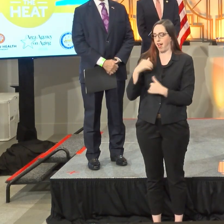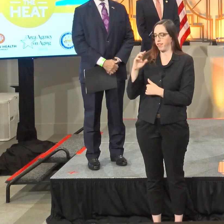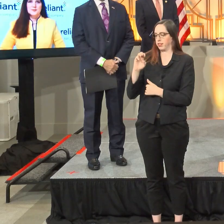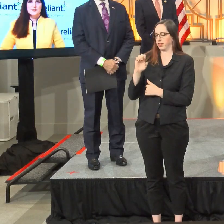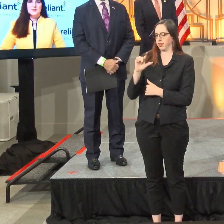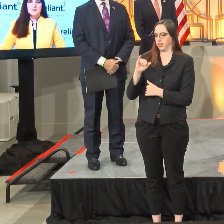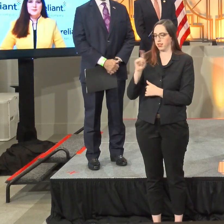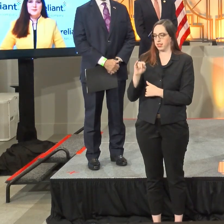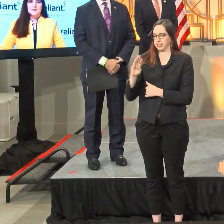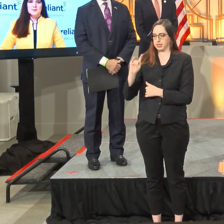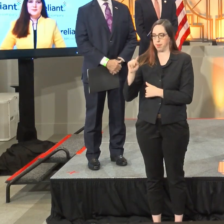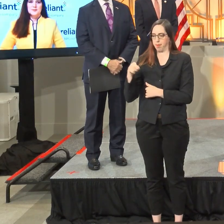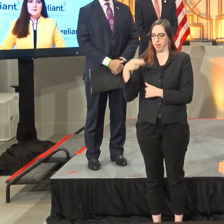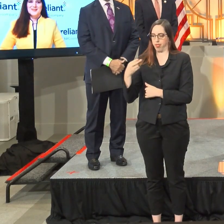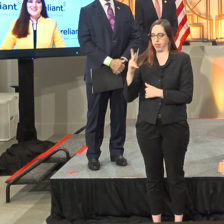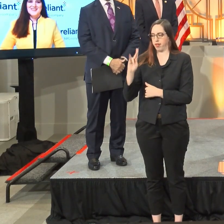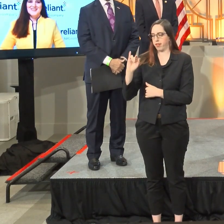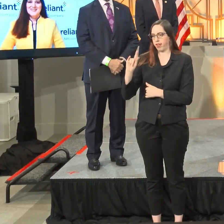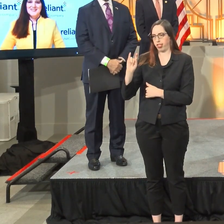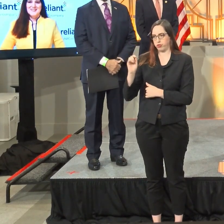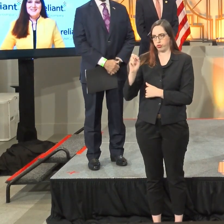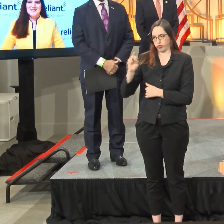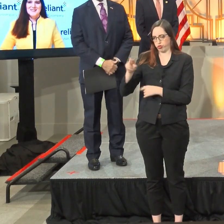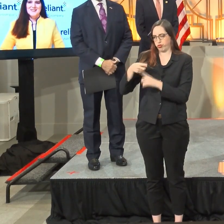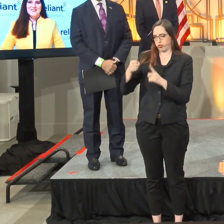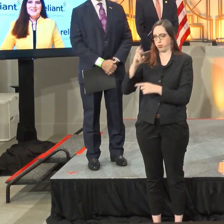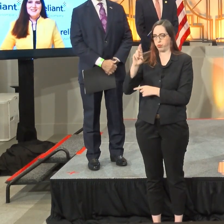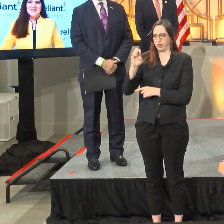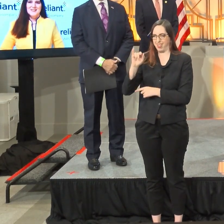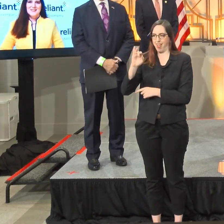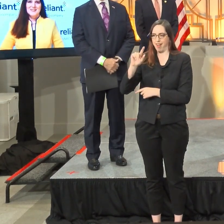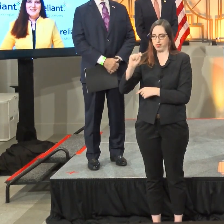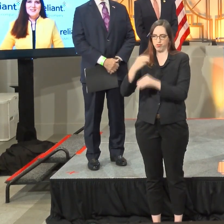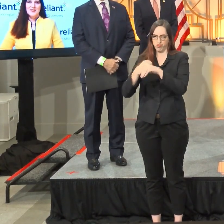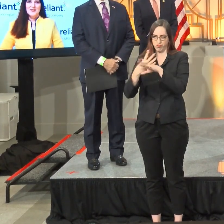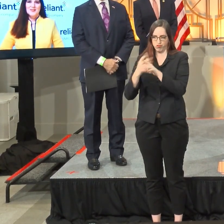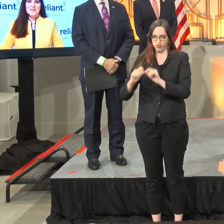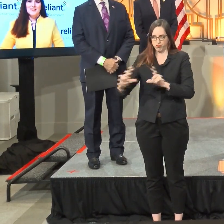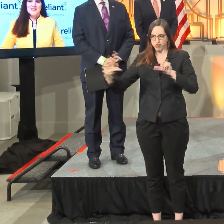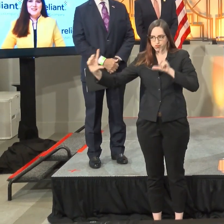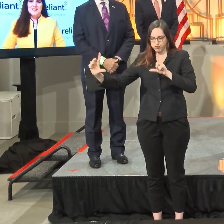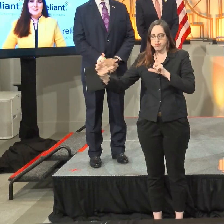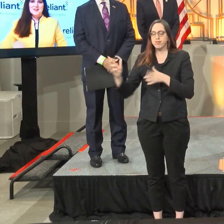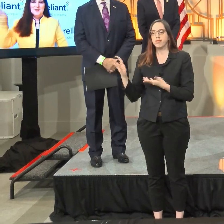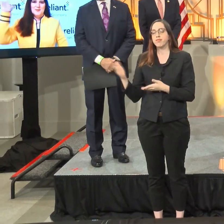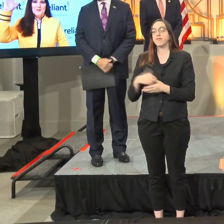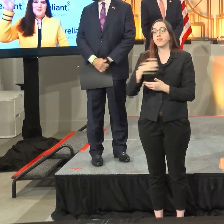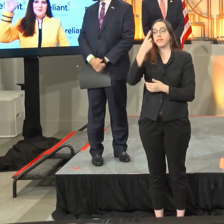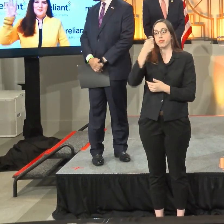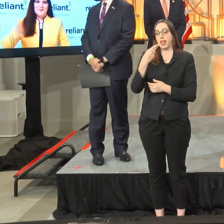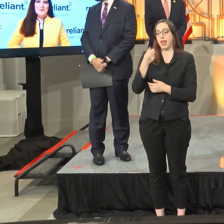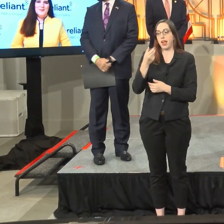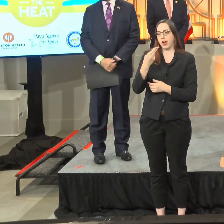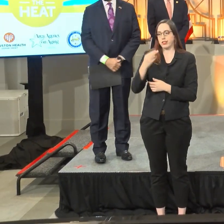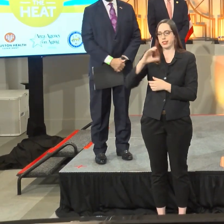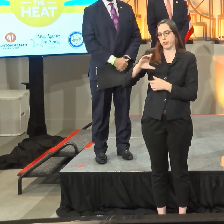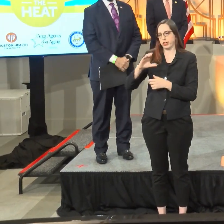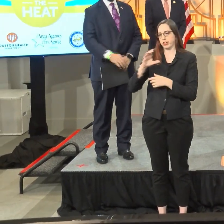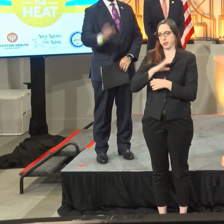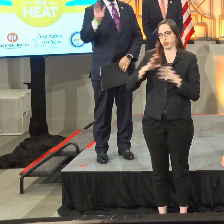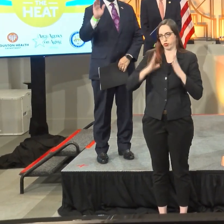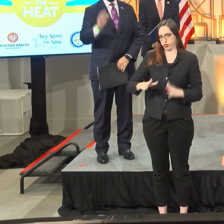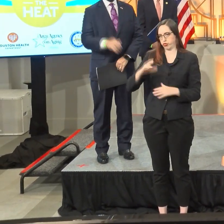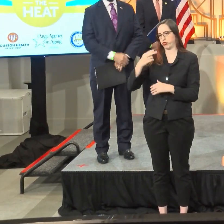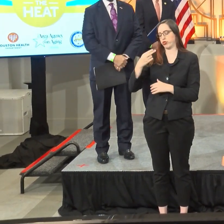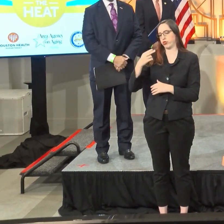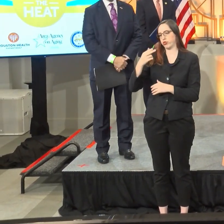um, and Elizabeth is joining us virtually. Then, of course, Harris County Commissioner Adrian Garcia,